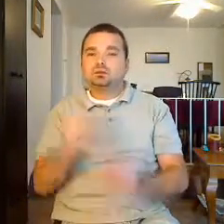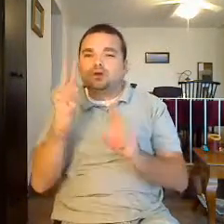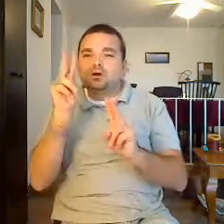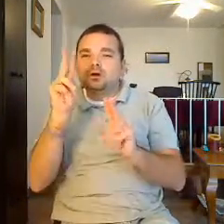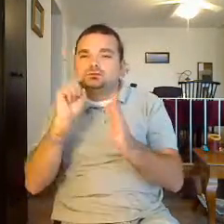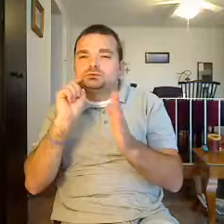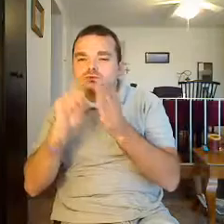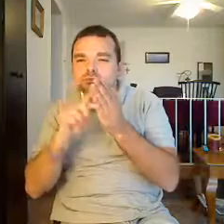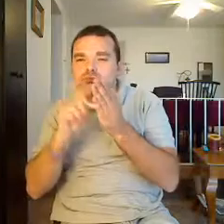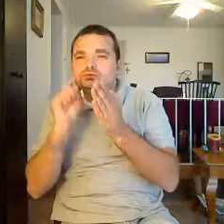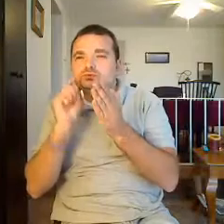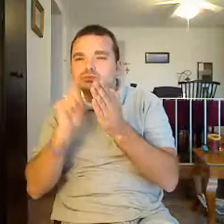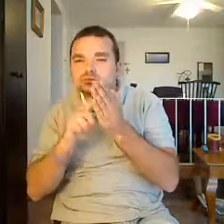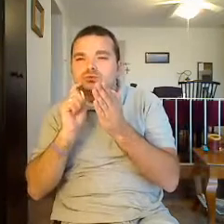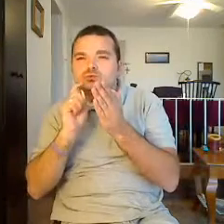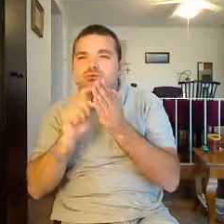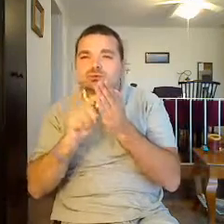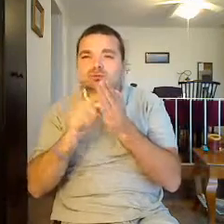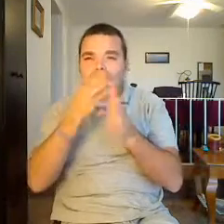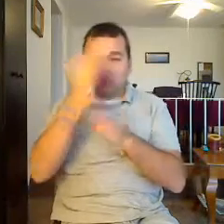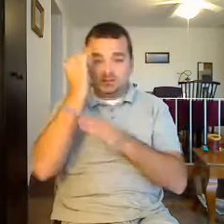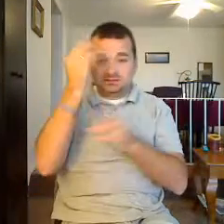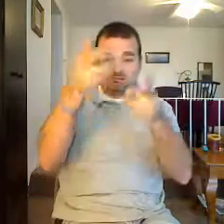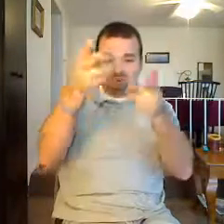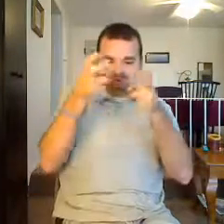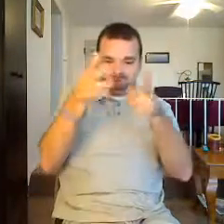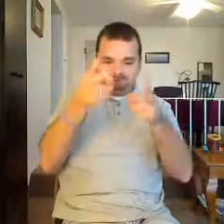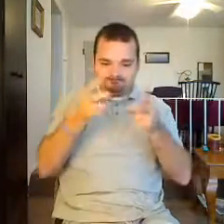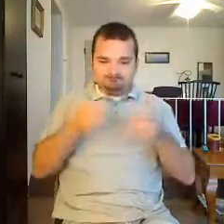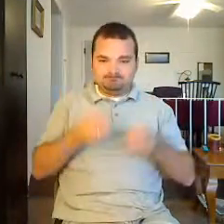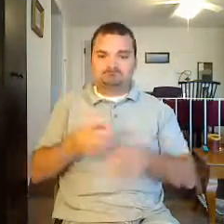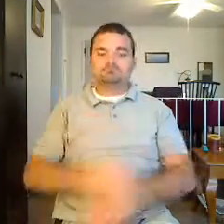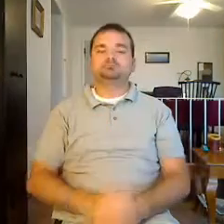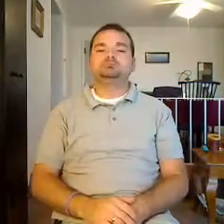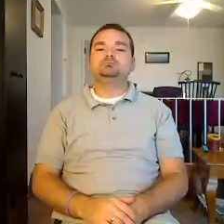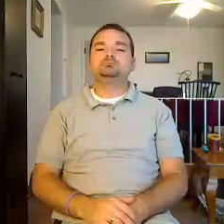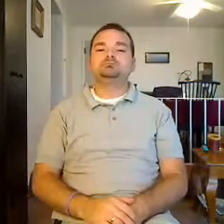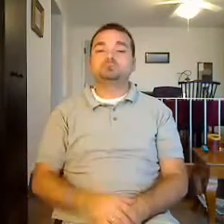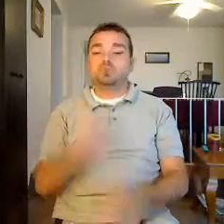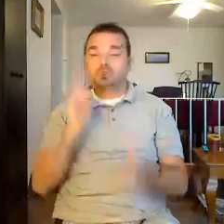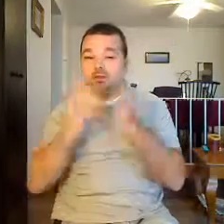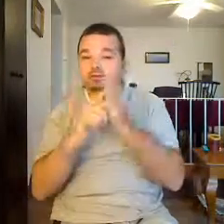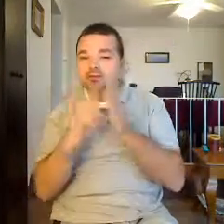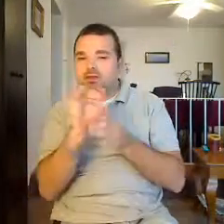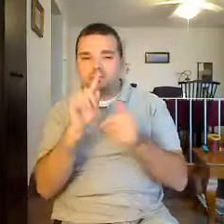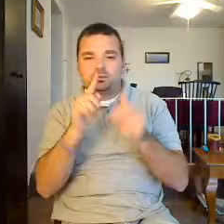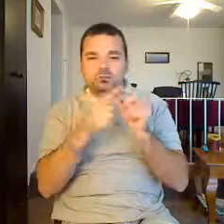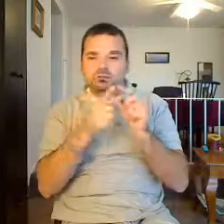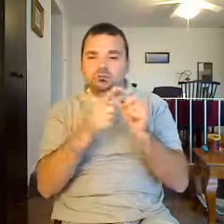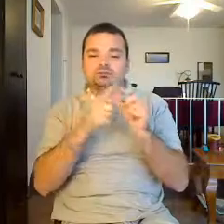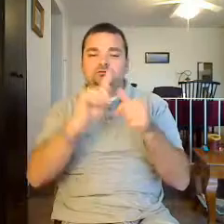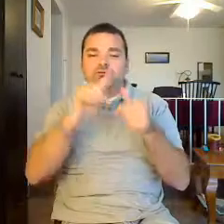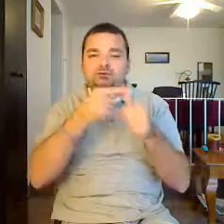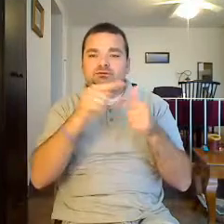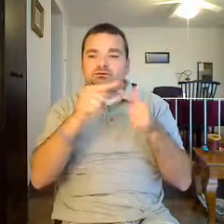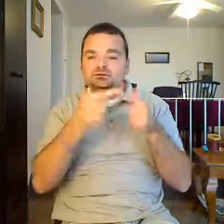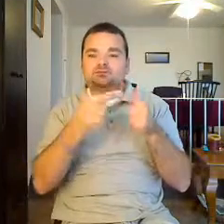that would help pick out the main ideas. The clues may include words like first, second, voice